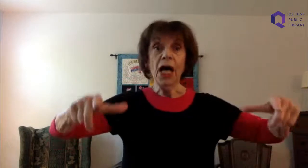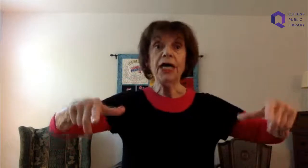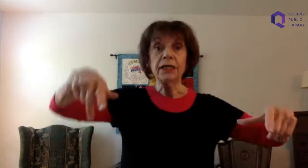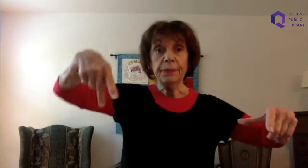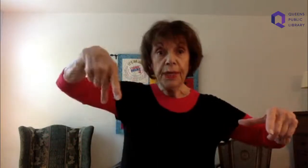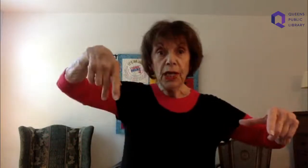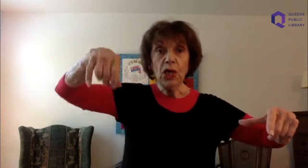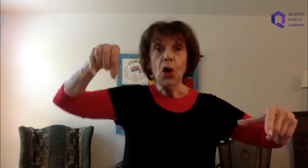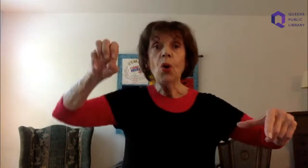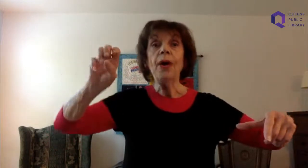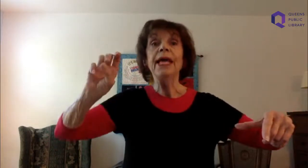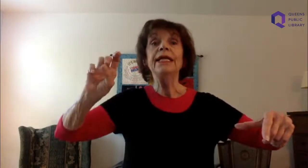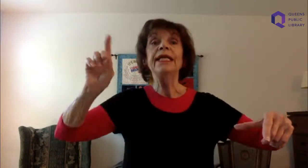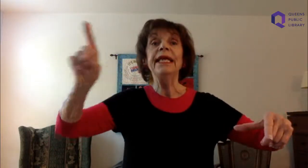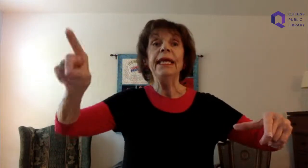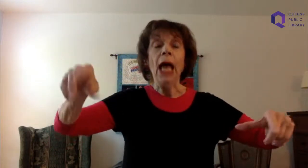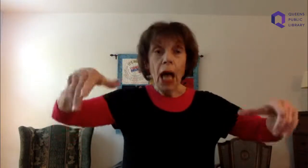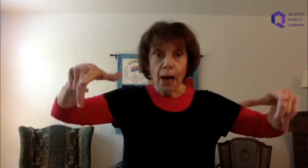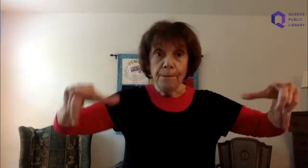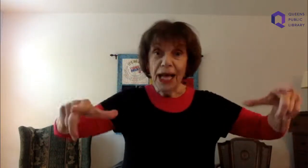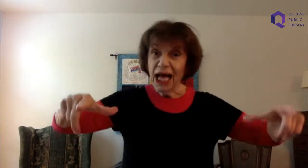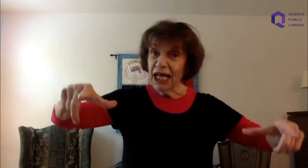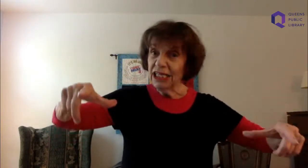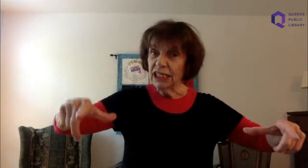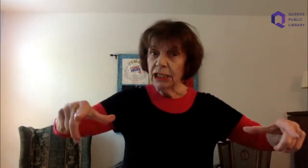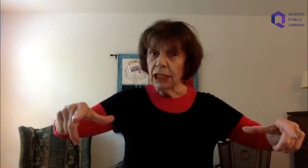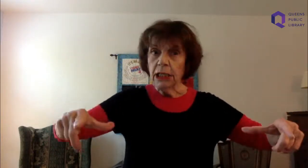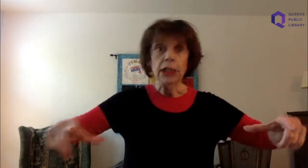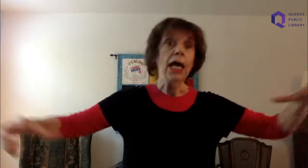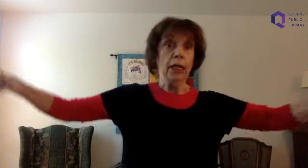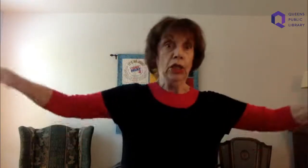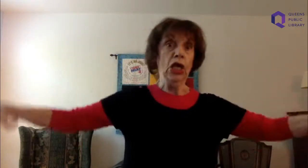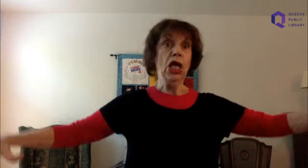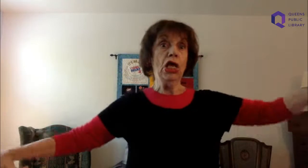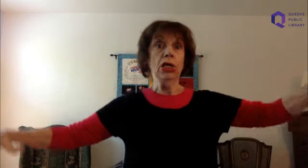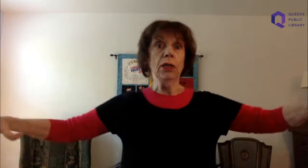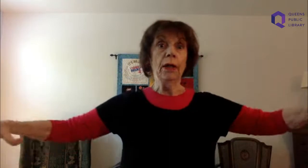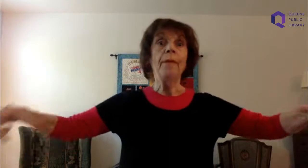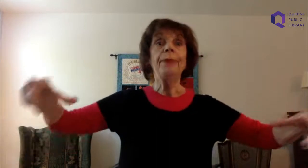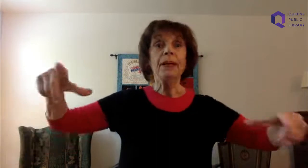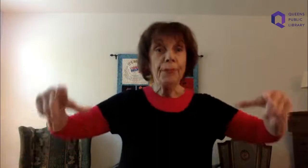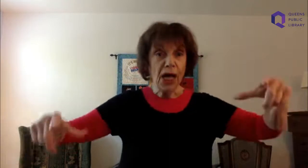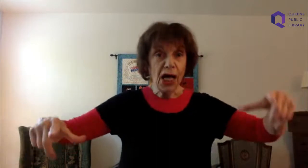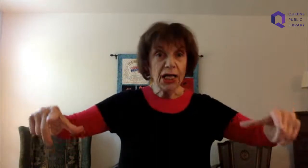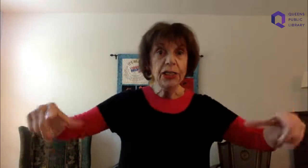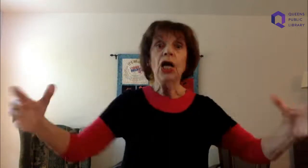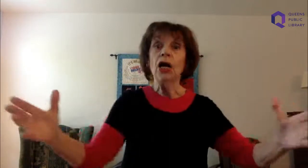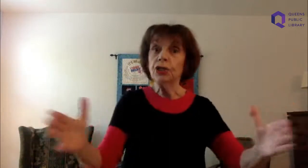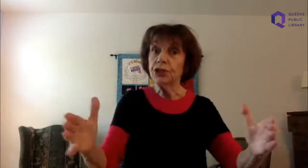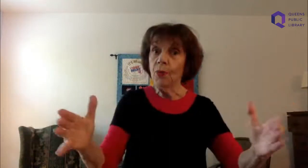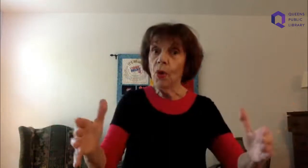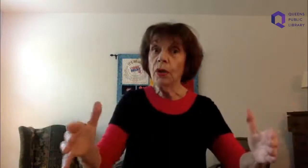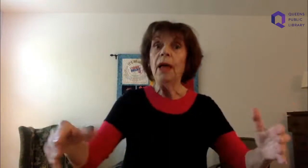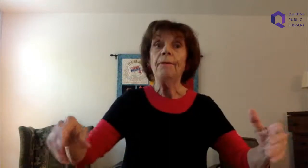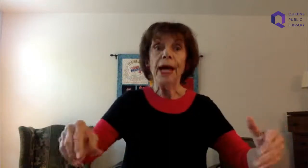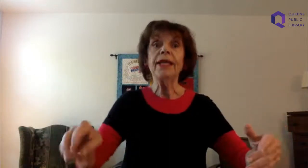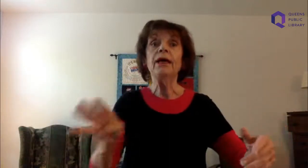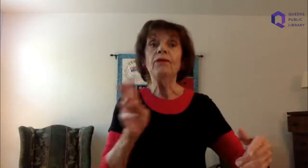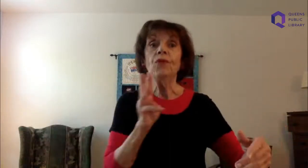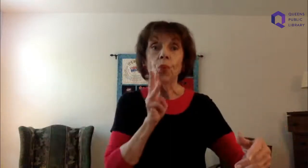pond, a P-O-N-D, a pond. Not a lake, but a pond, a small body of